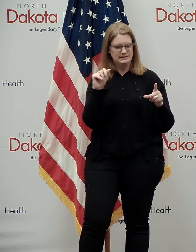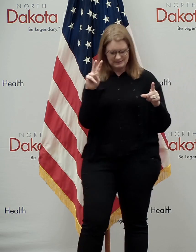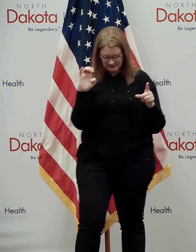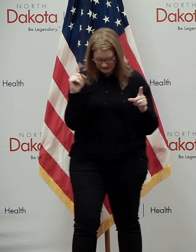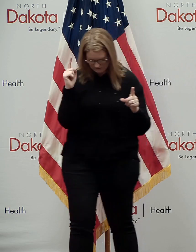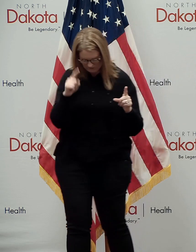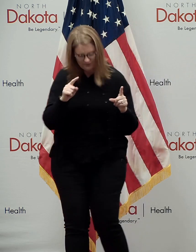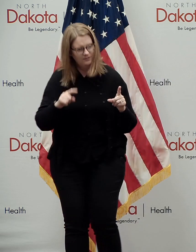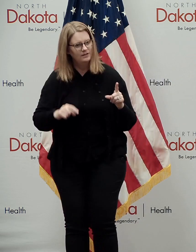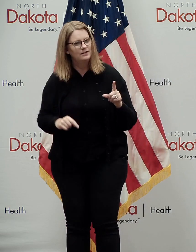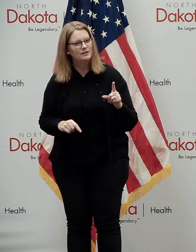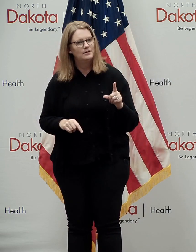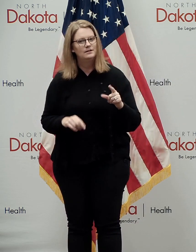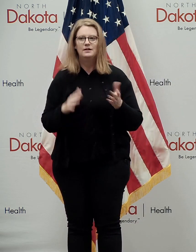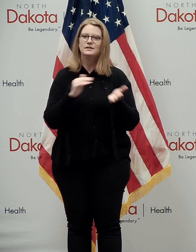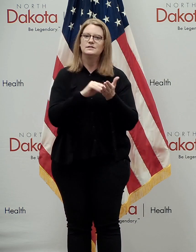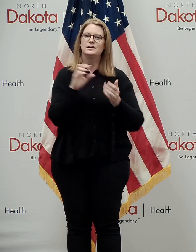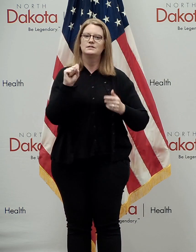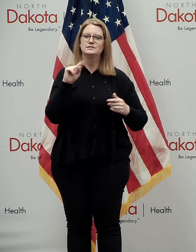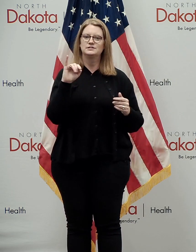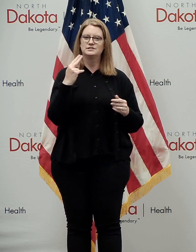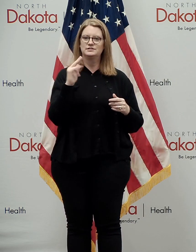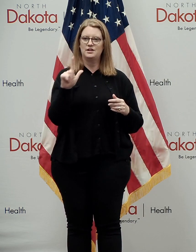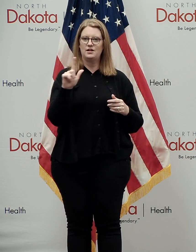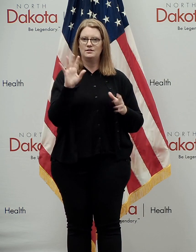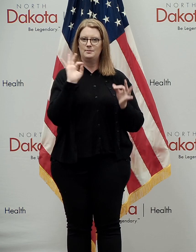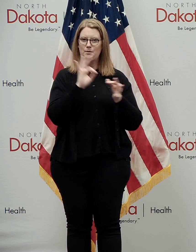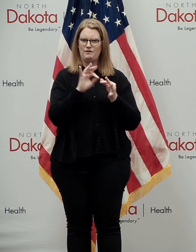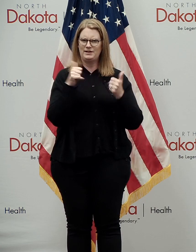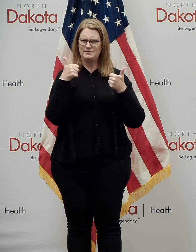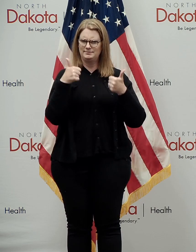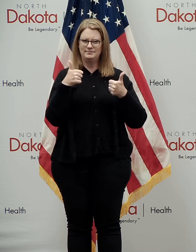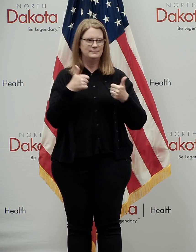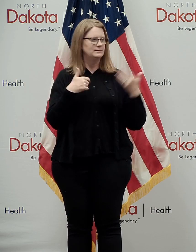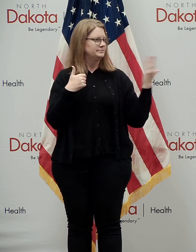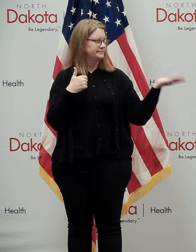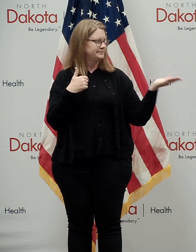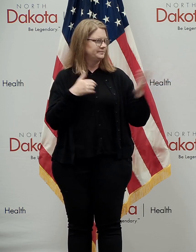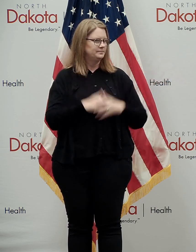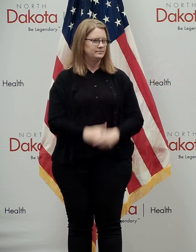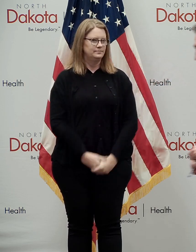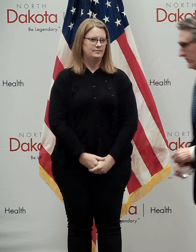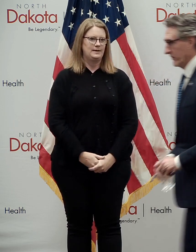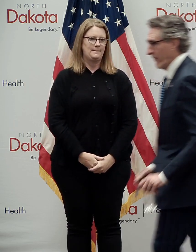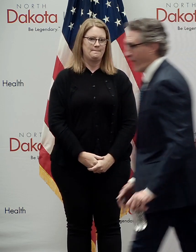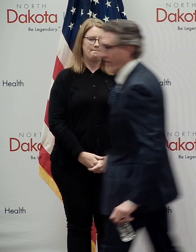you after. Perfect, yeah, all right, good lead in. Dr. Stahl.